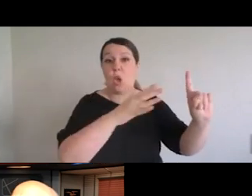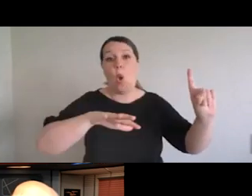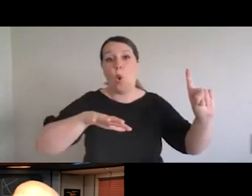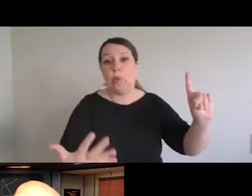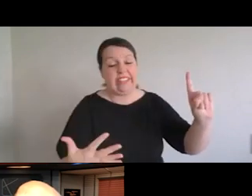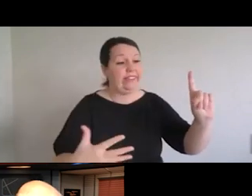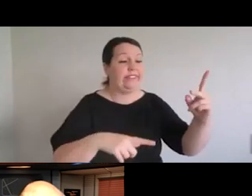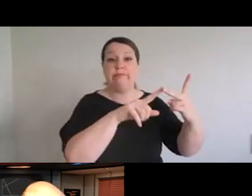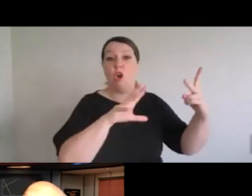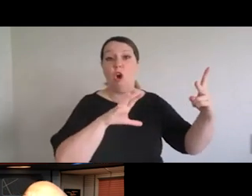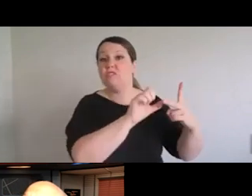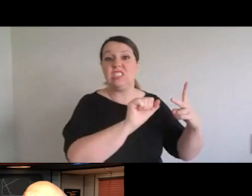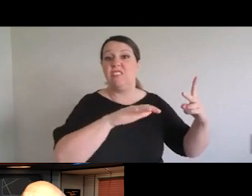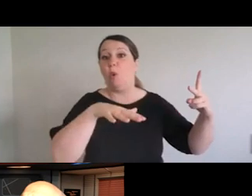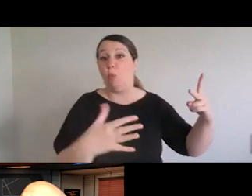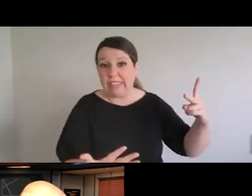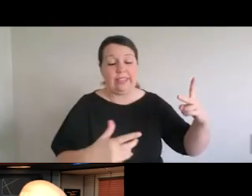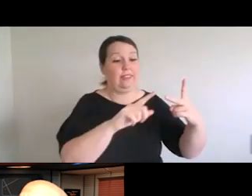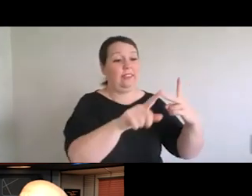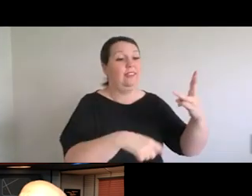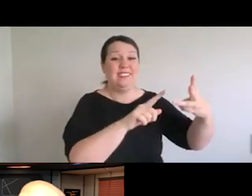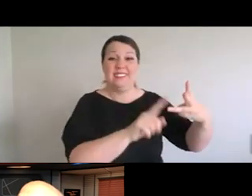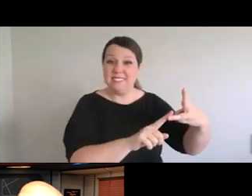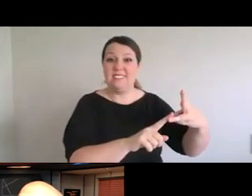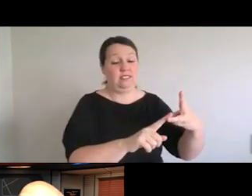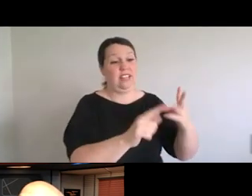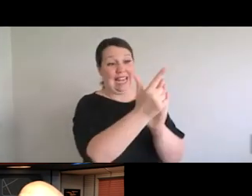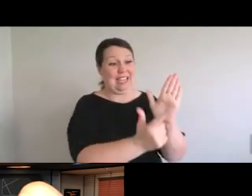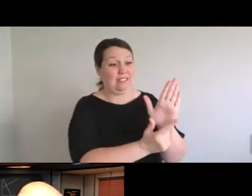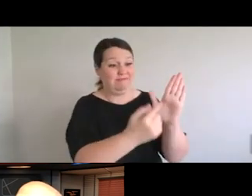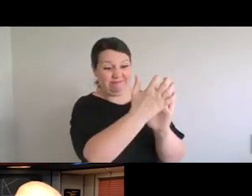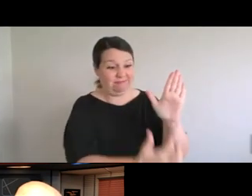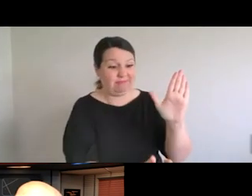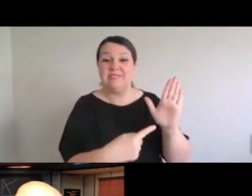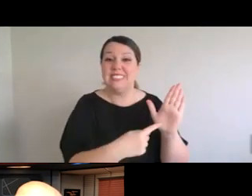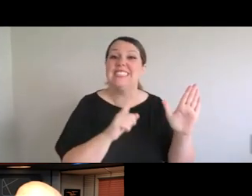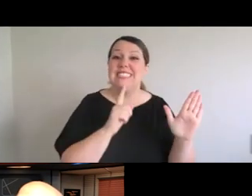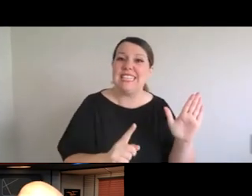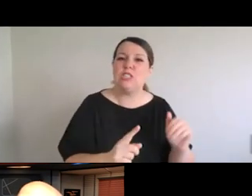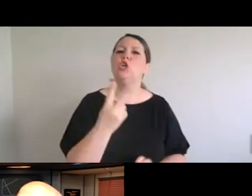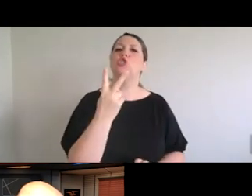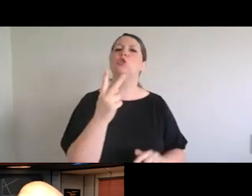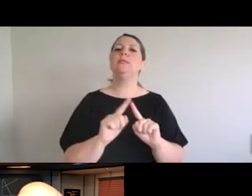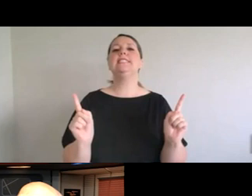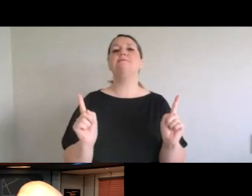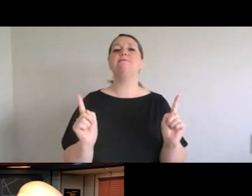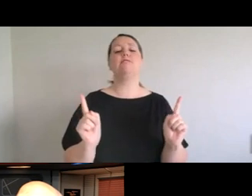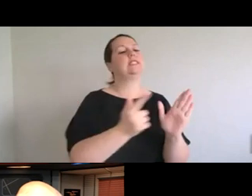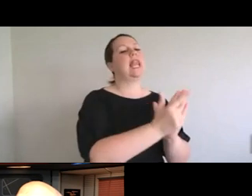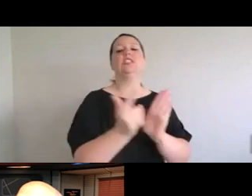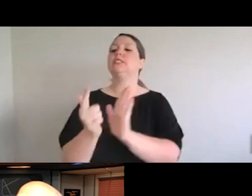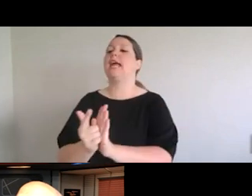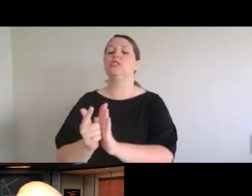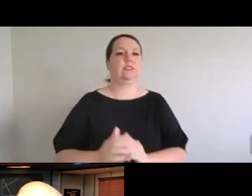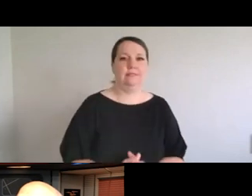paper tries to draw a distinction between two kinds of legislation, as if the government had looked at the two, weighed them,